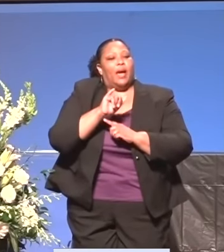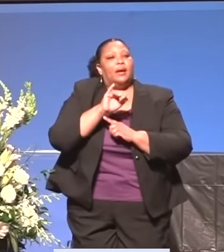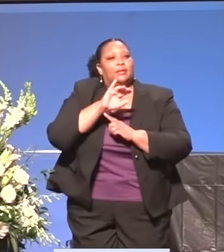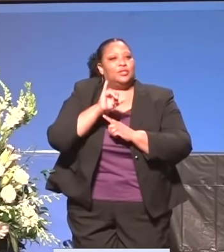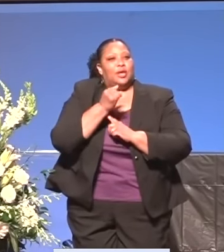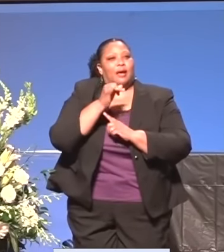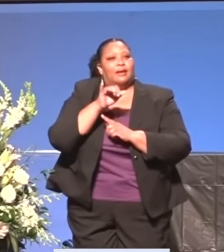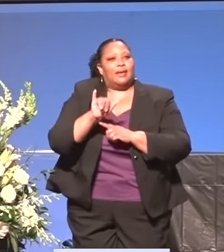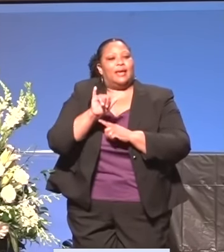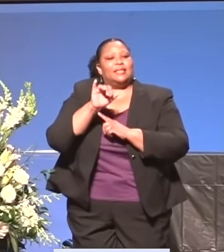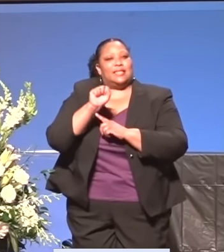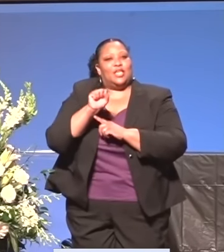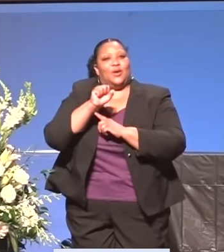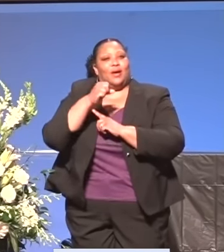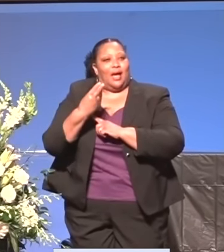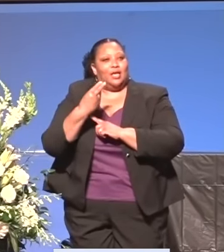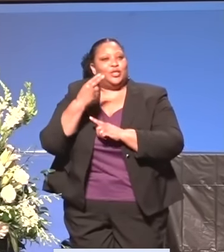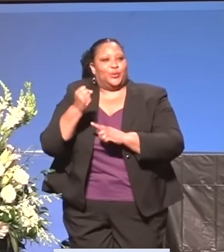School.